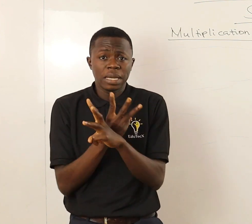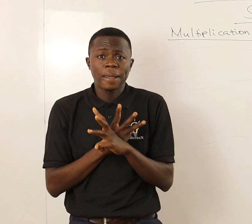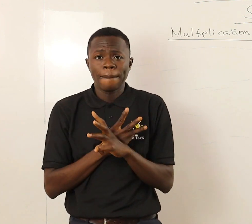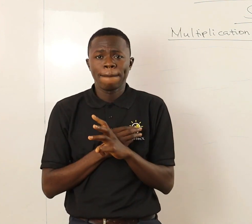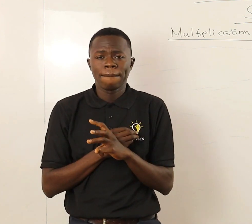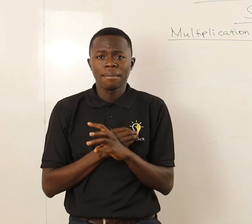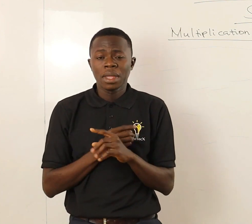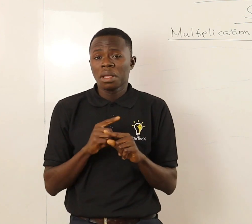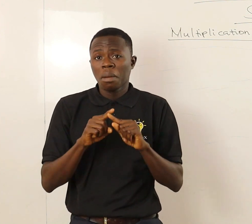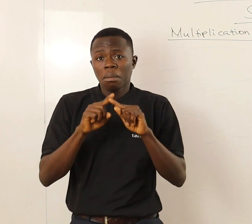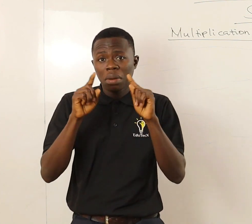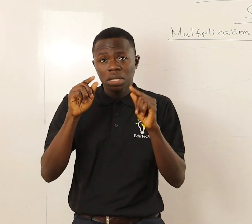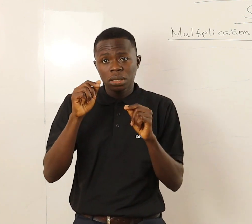how do you multiply them?